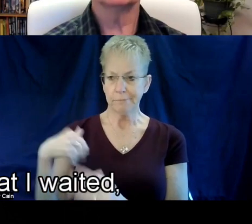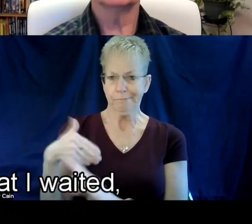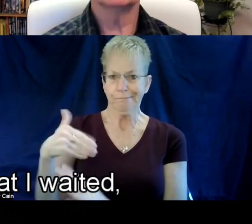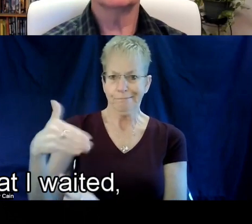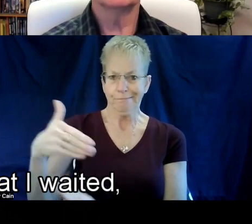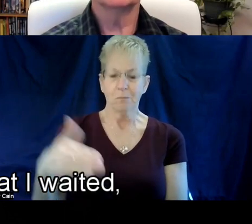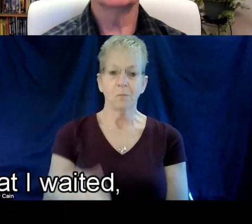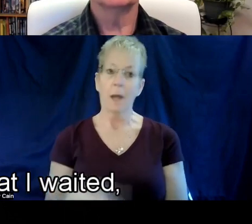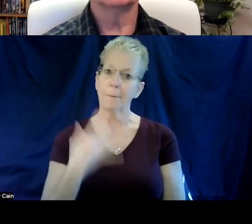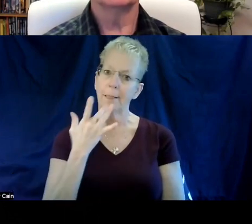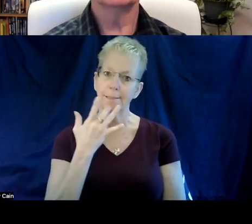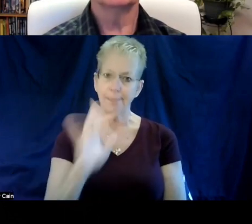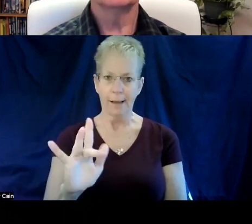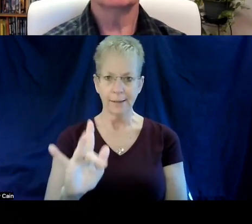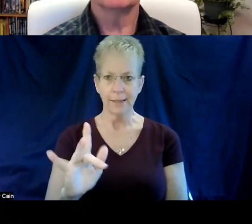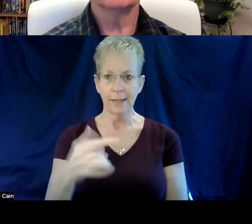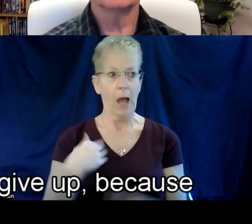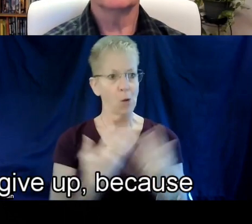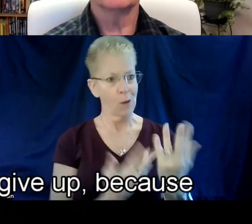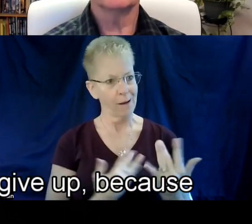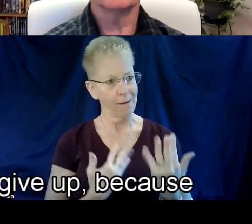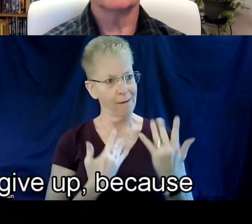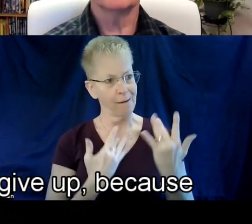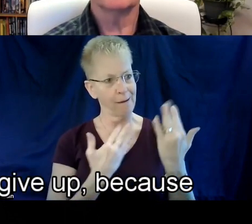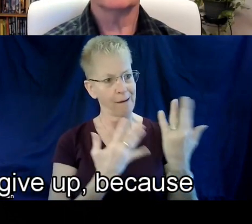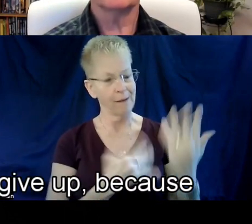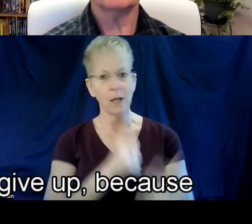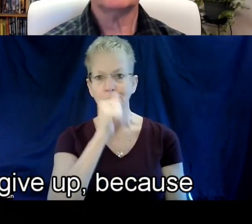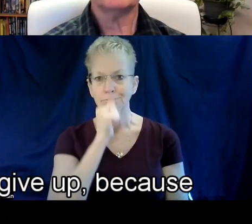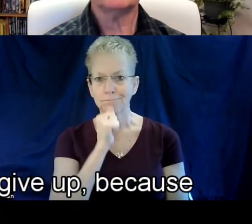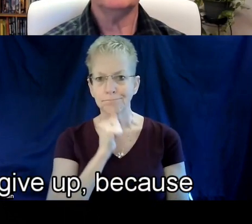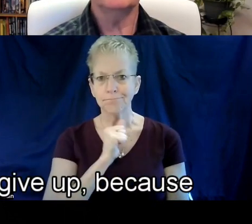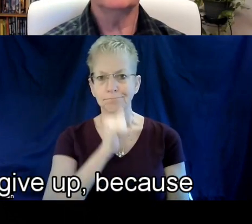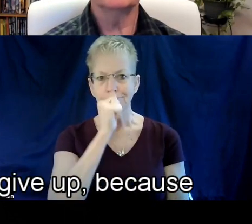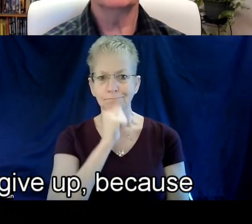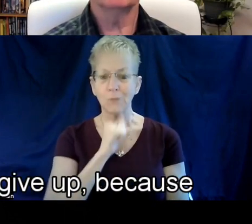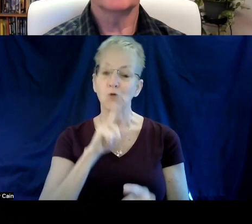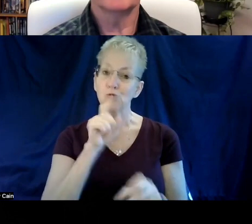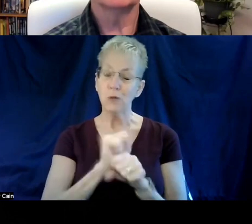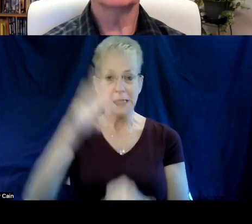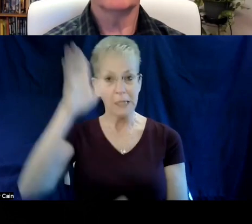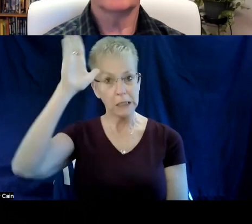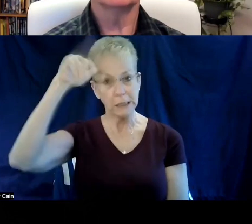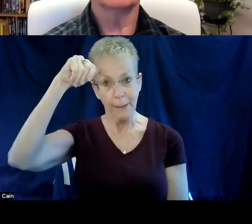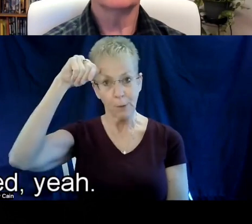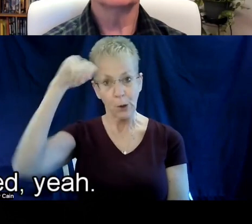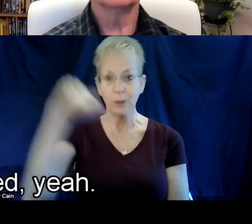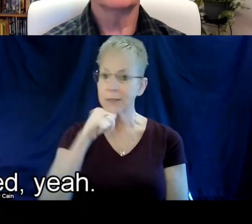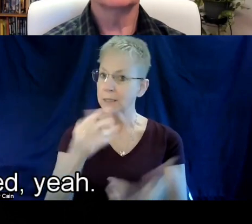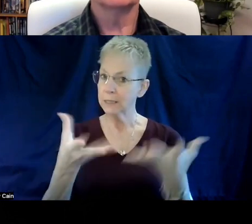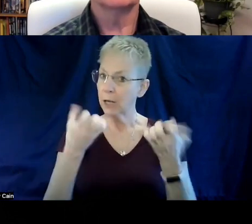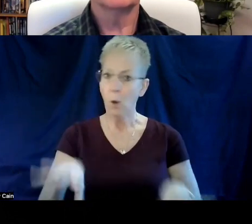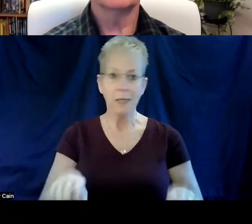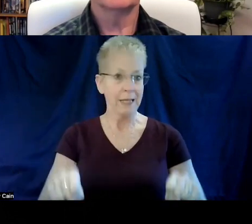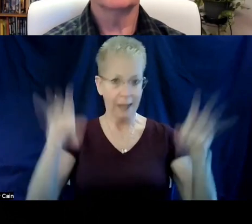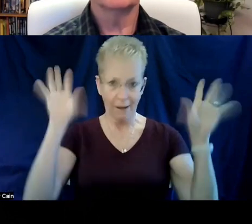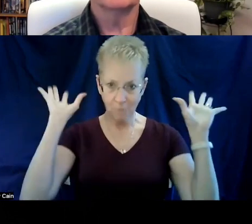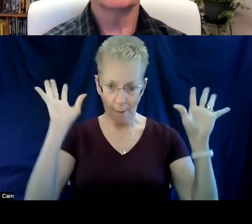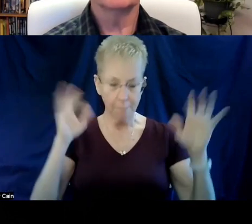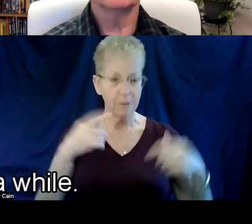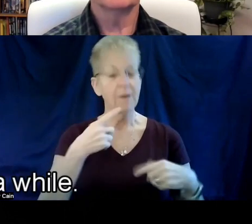very lucky that I waited and was too stubborn to give up because Yay! things finally happened.